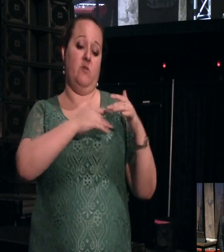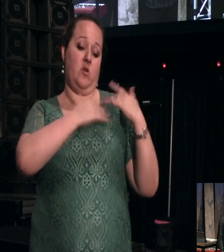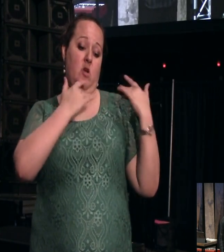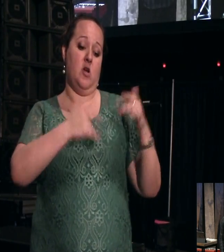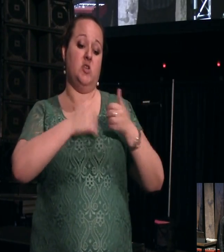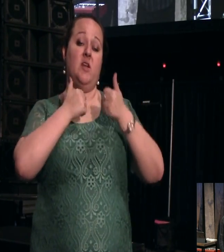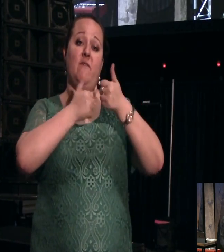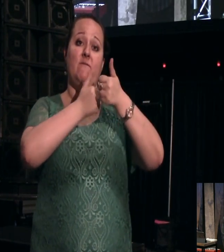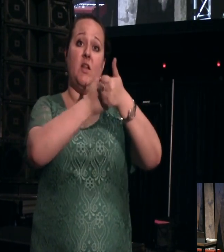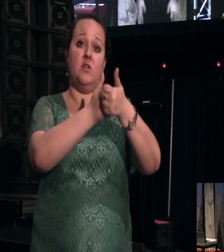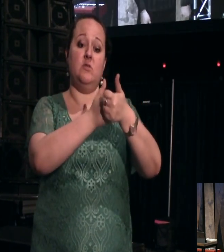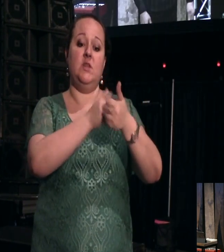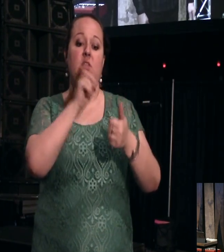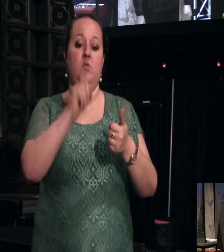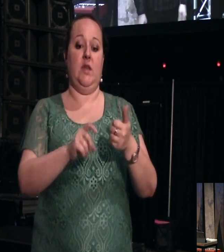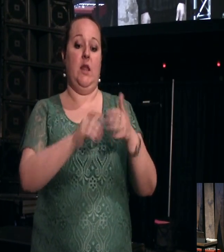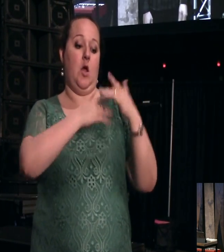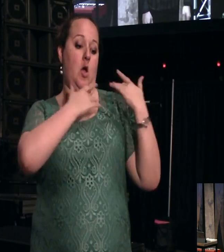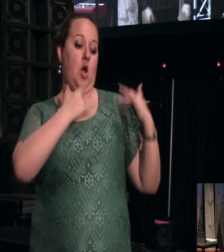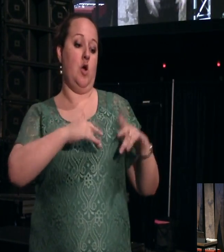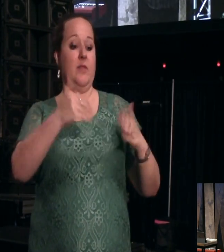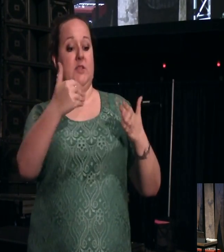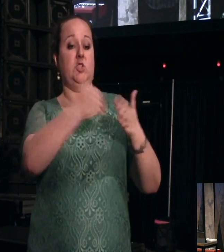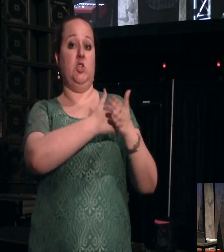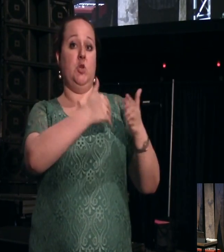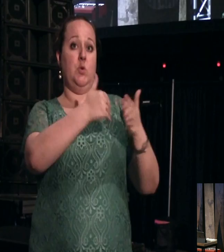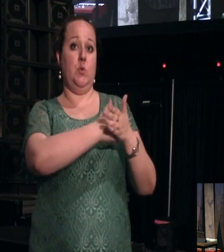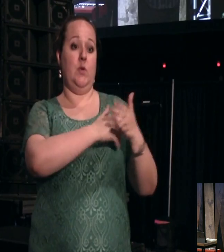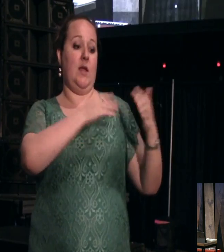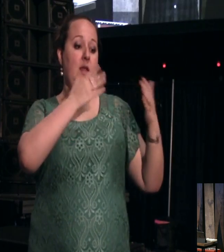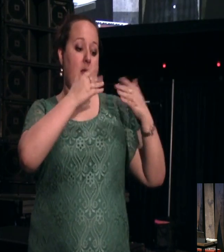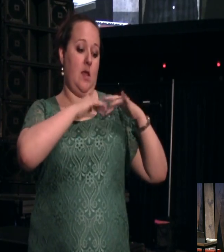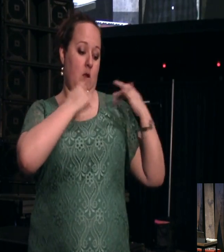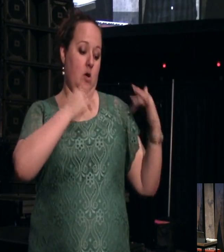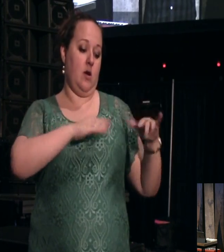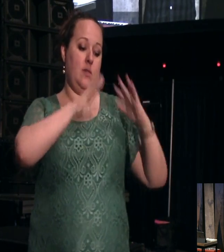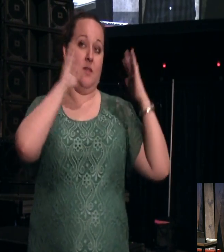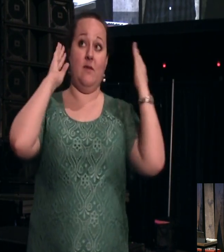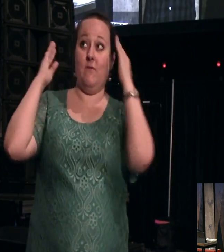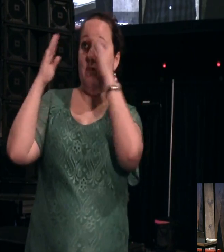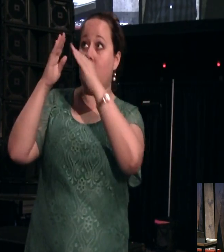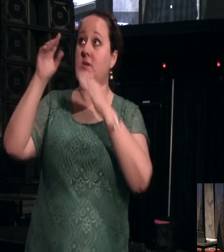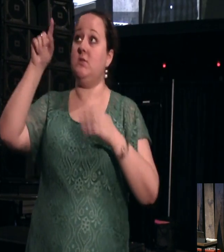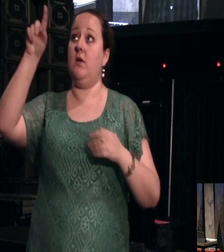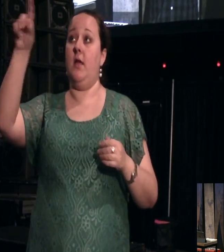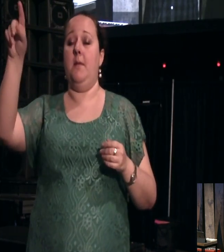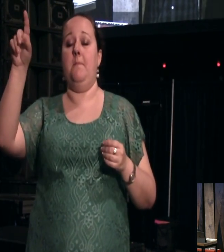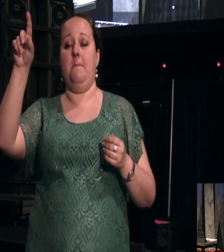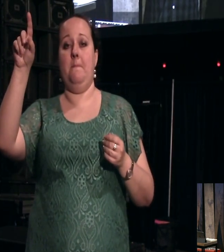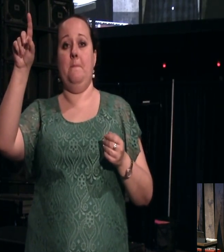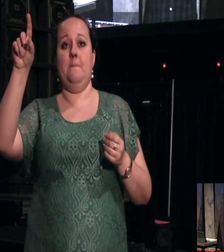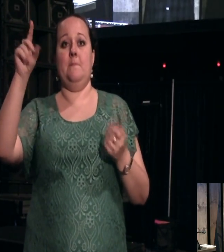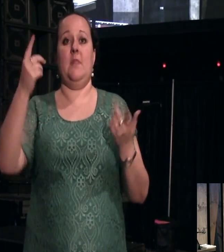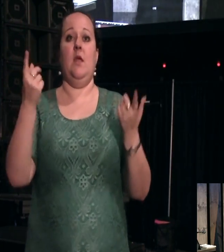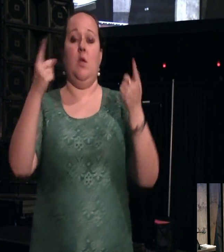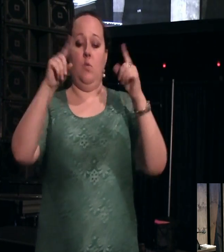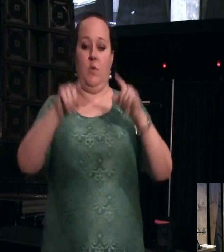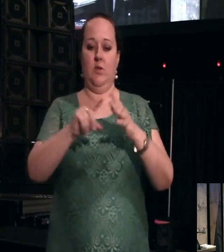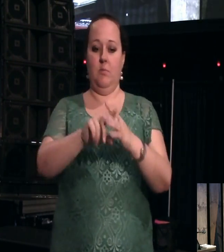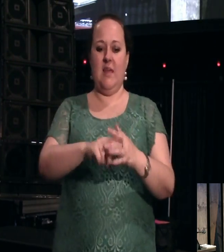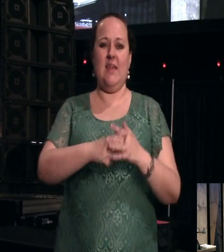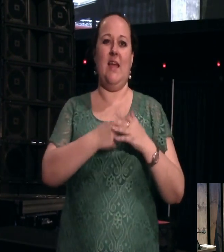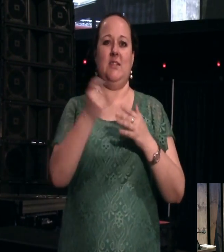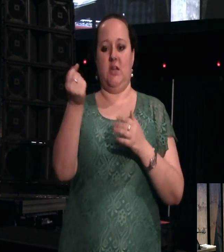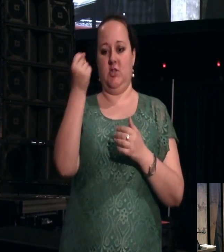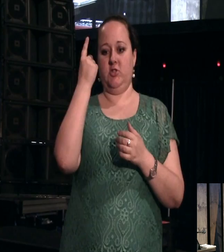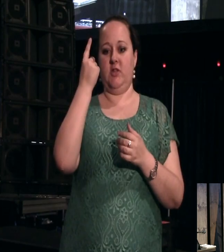If you're going to follow your heart, you first need a new and aligned heart. See, the good news is that when